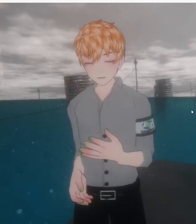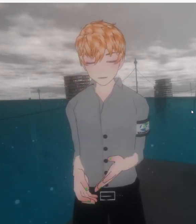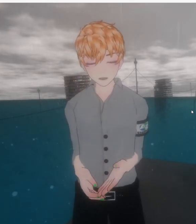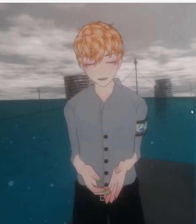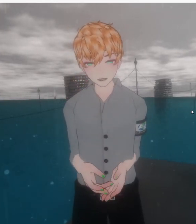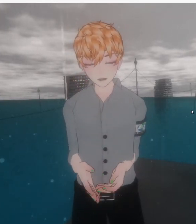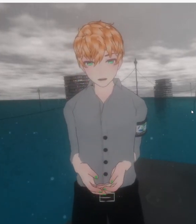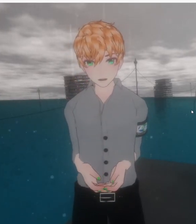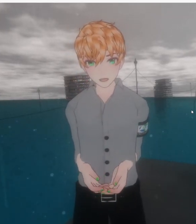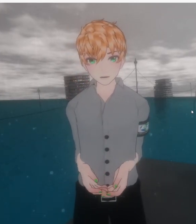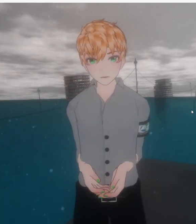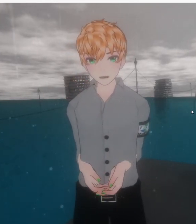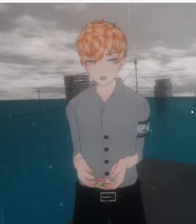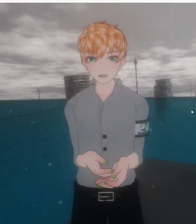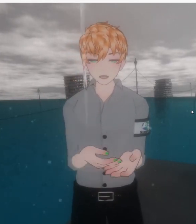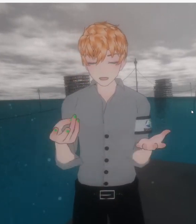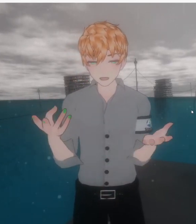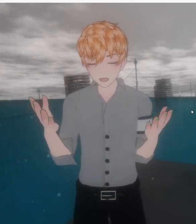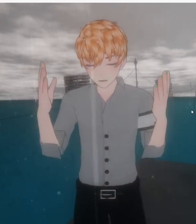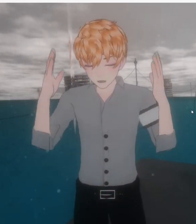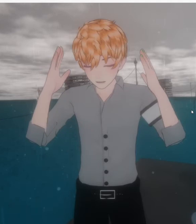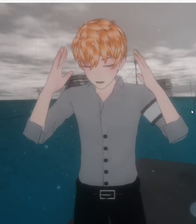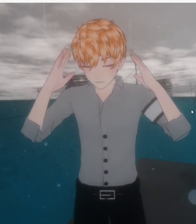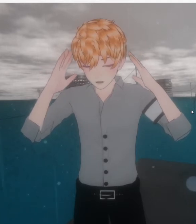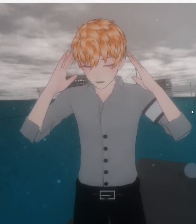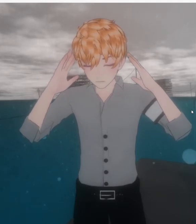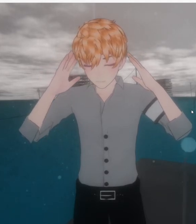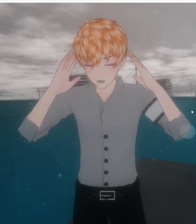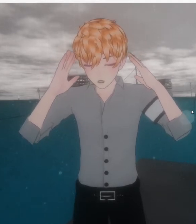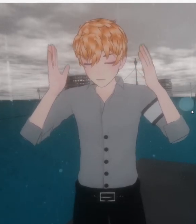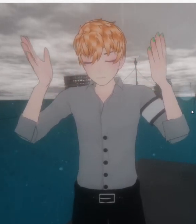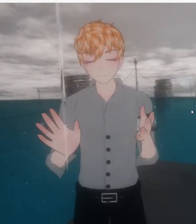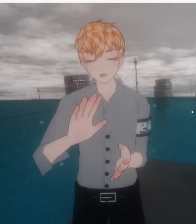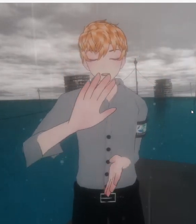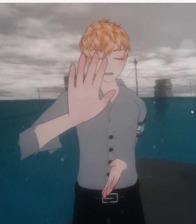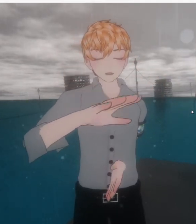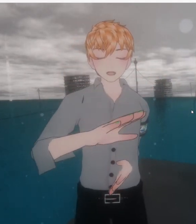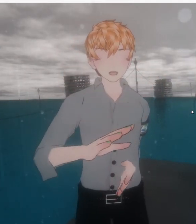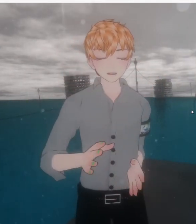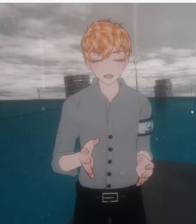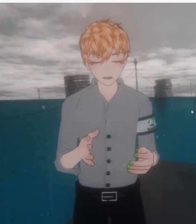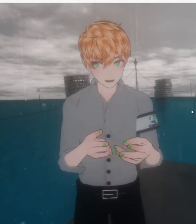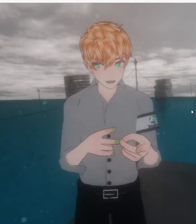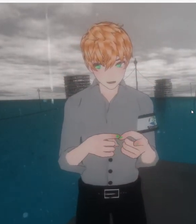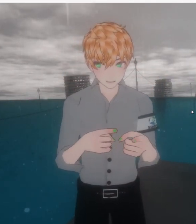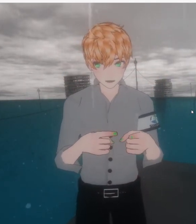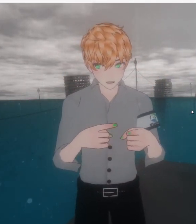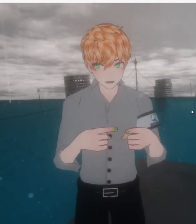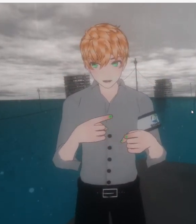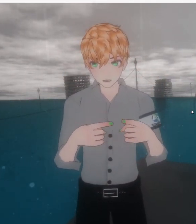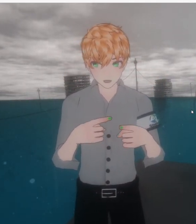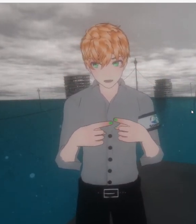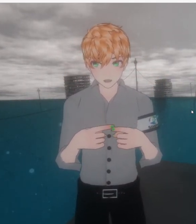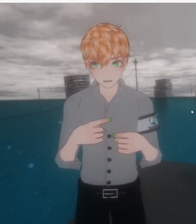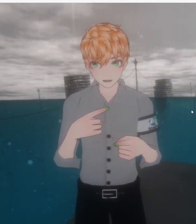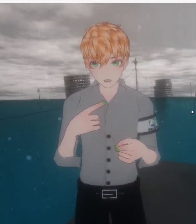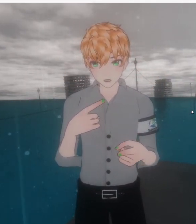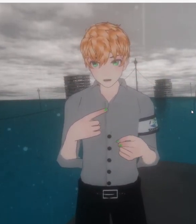me in a bit of a rush in the morning. But I'm not able to get to sleep before then usually. Whatever. We're not talking about like the specifics of diagnosing